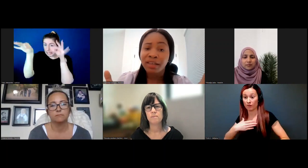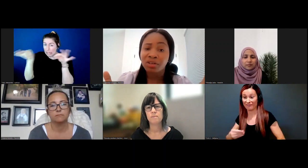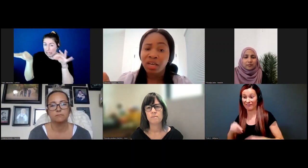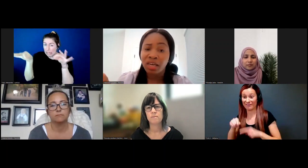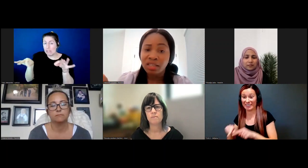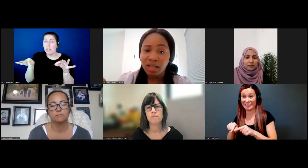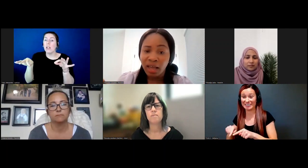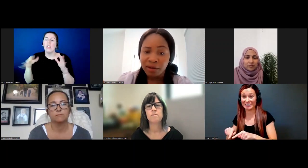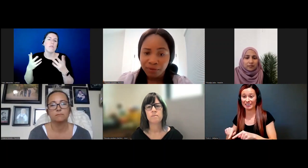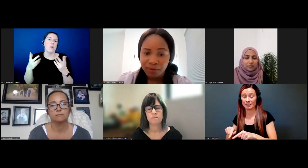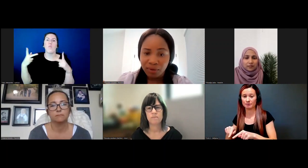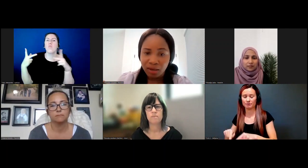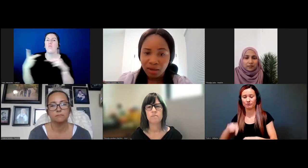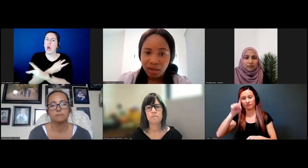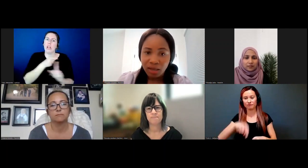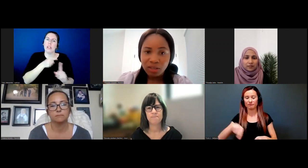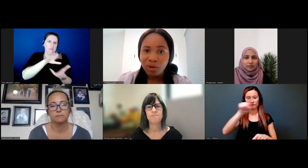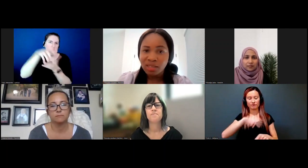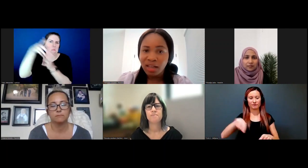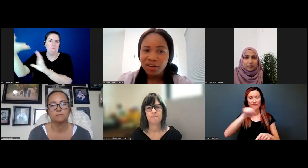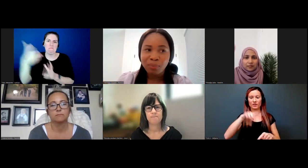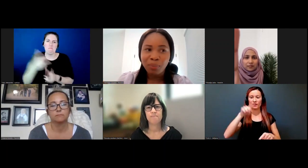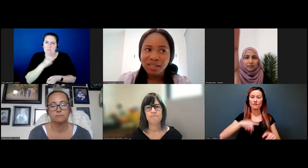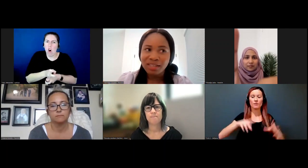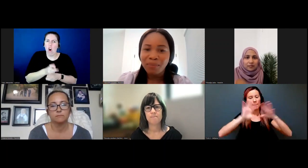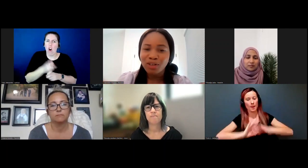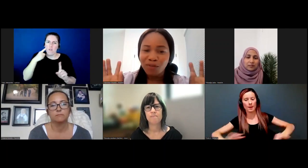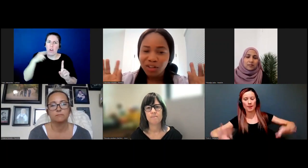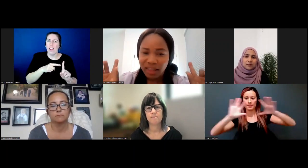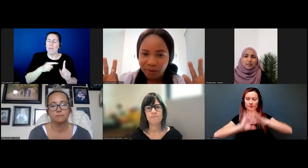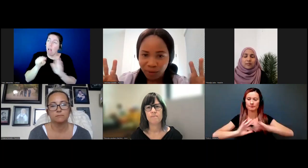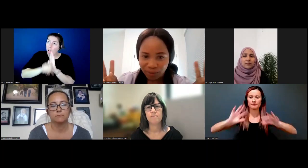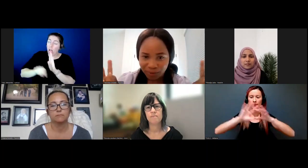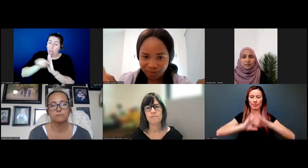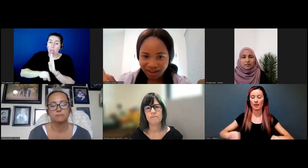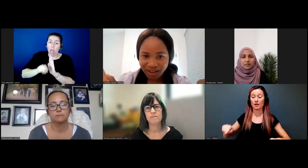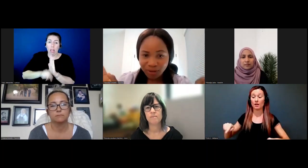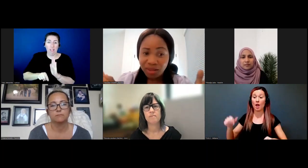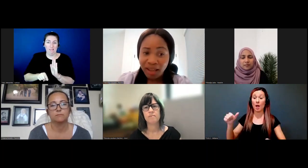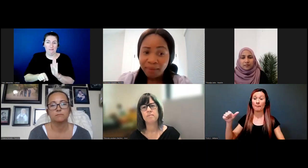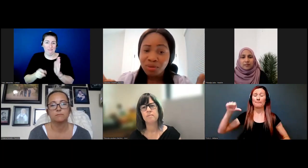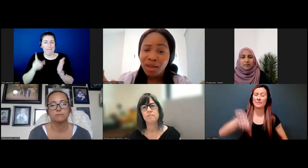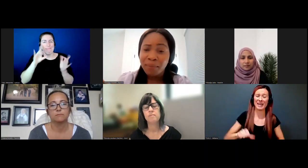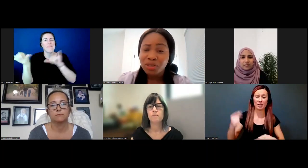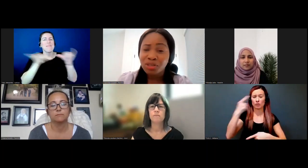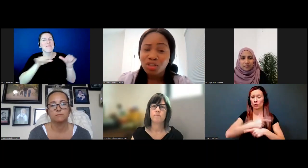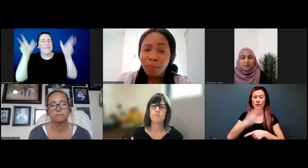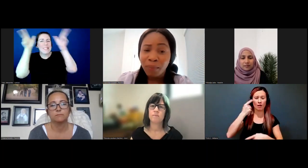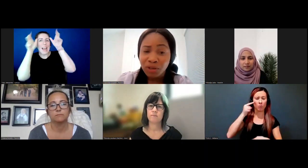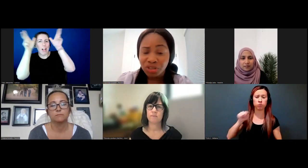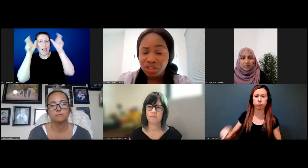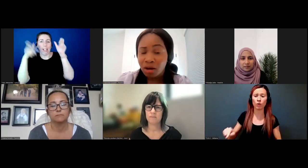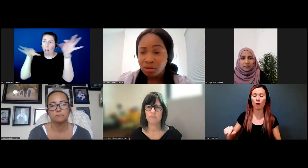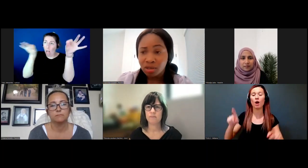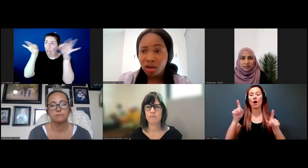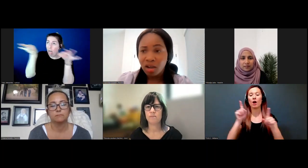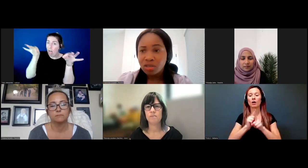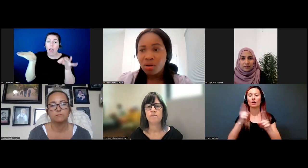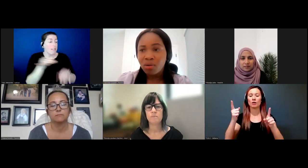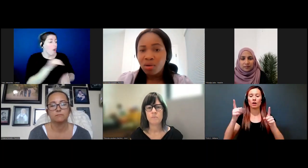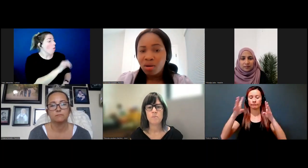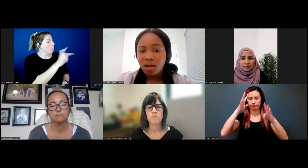worst day in your kid's life. So it's like you're painting a picture of a devil for them to be able to support your